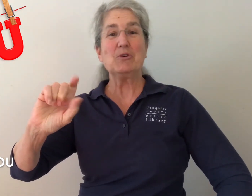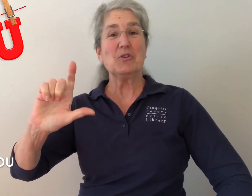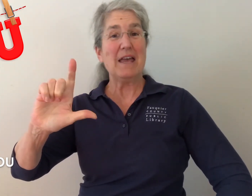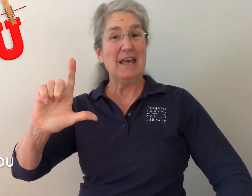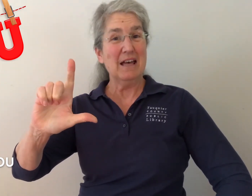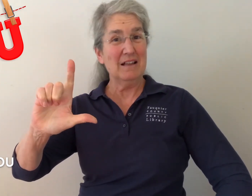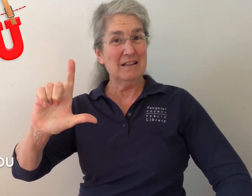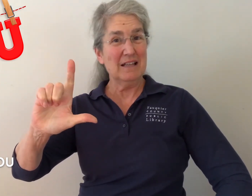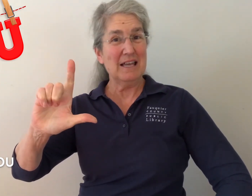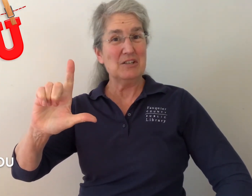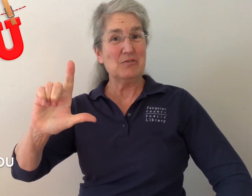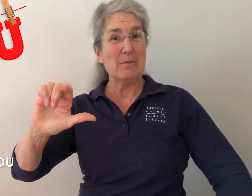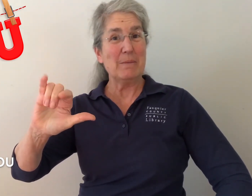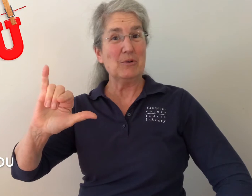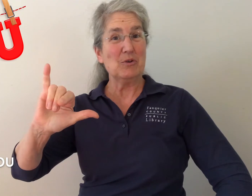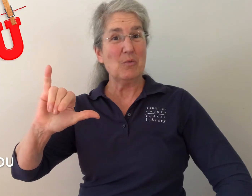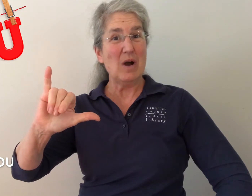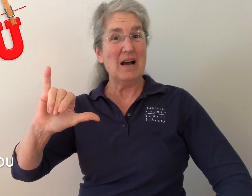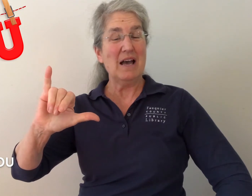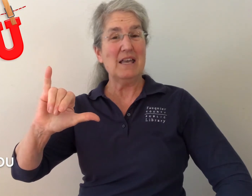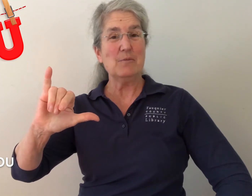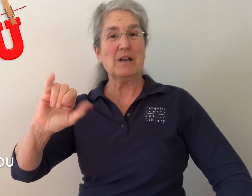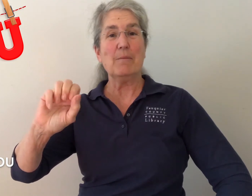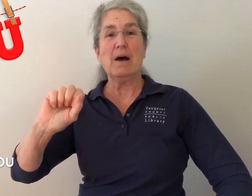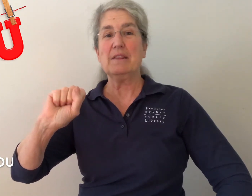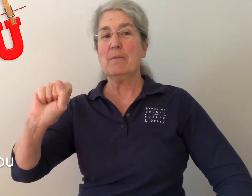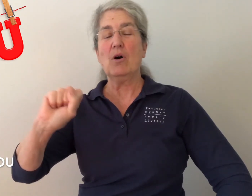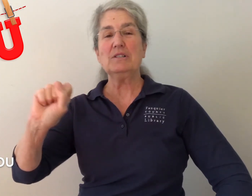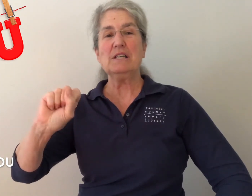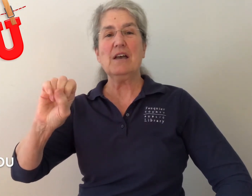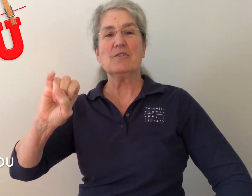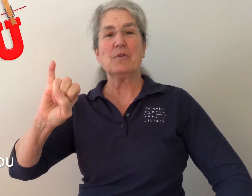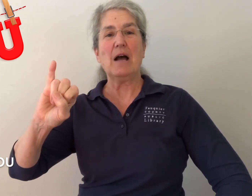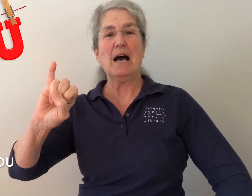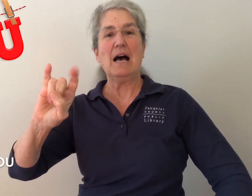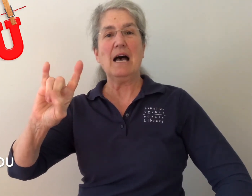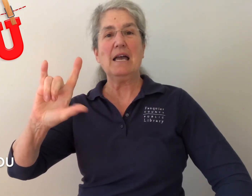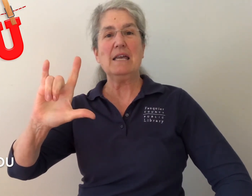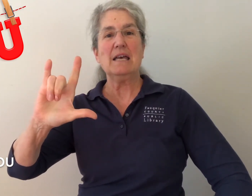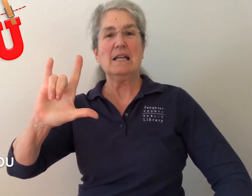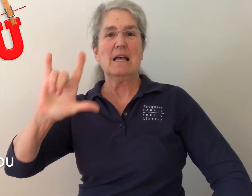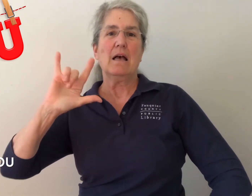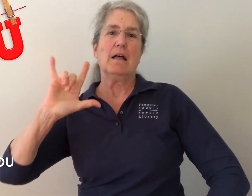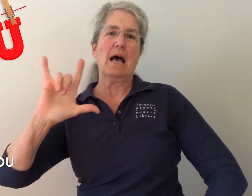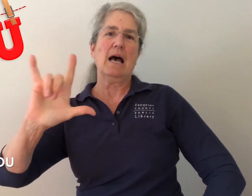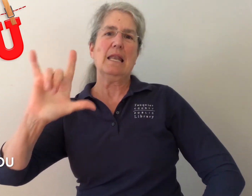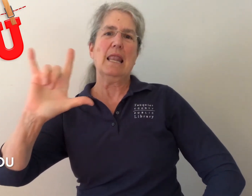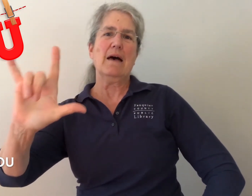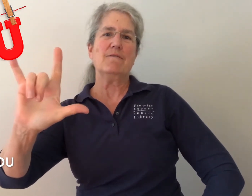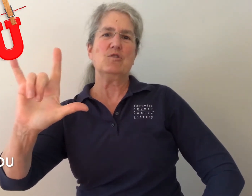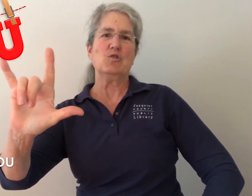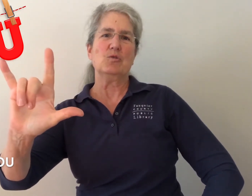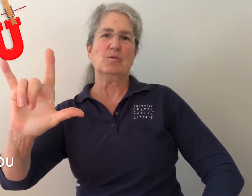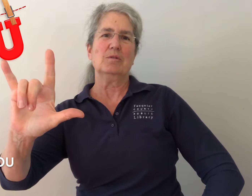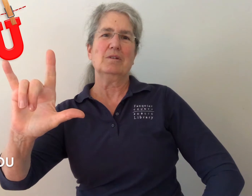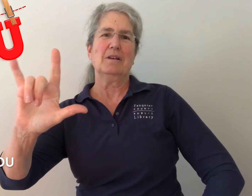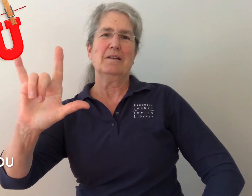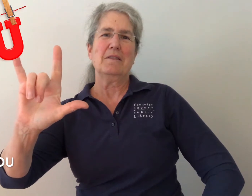your L? And do you remember your Y? We combine them all together for I love you. This